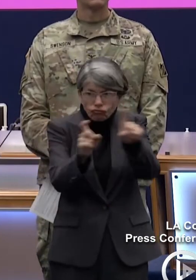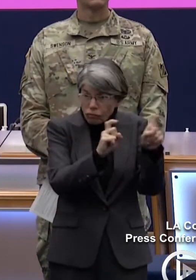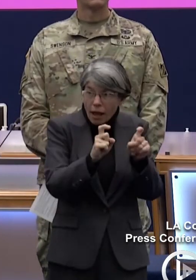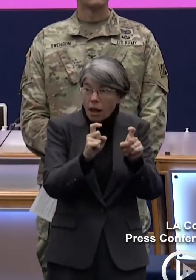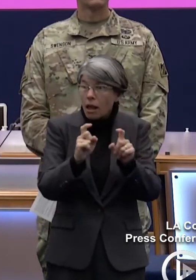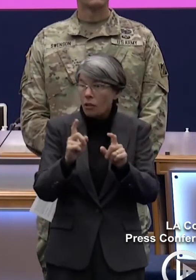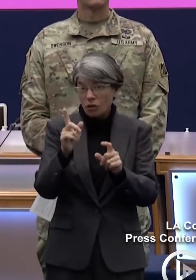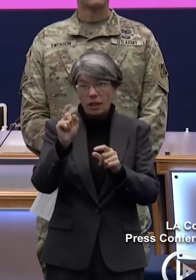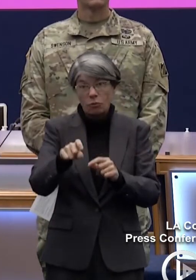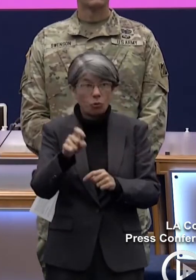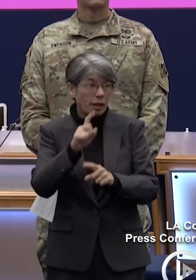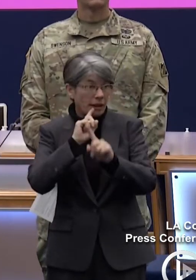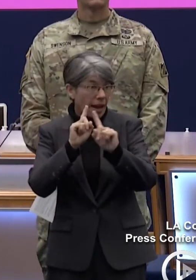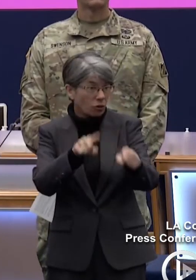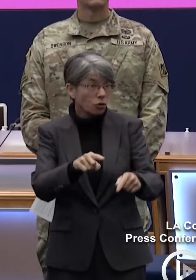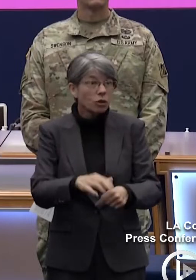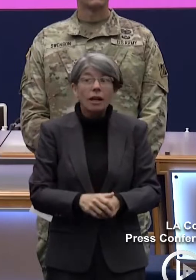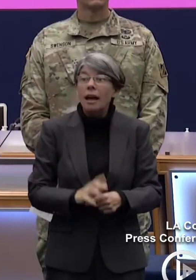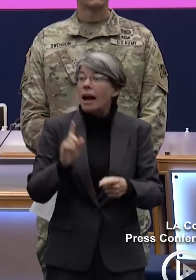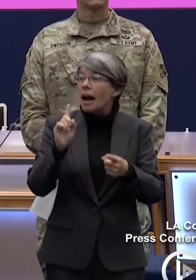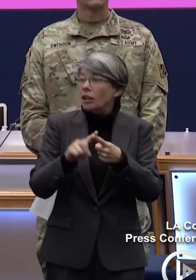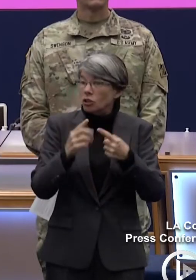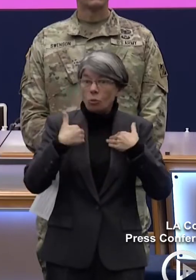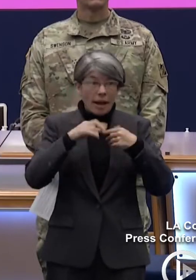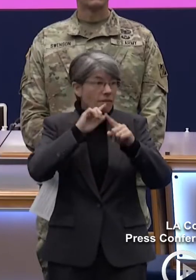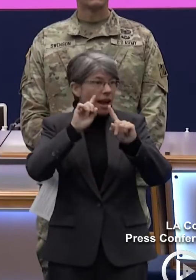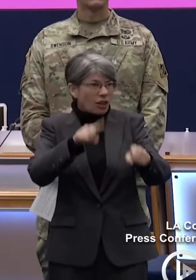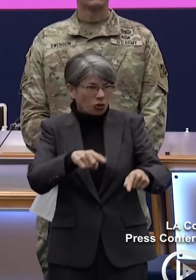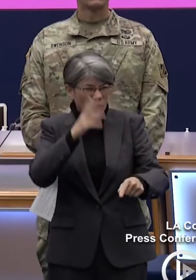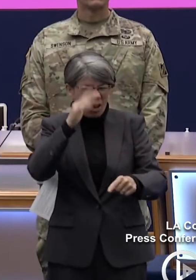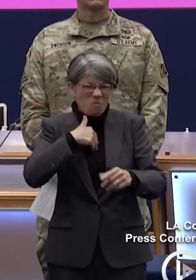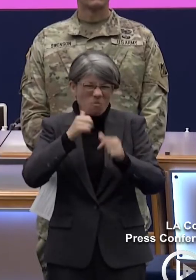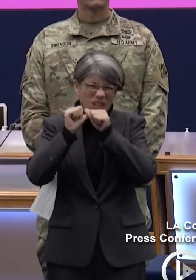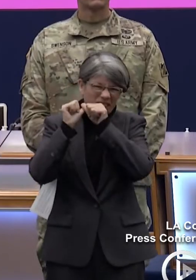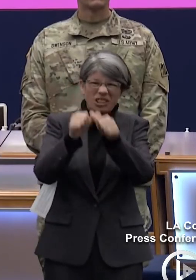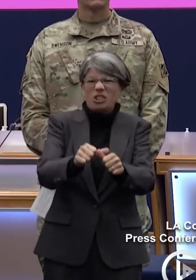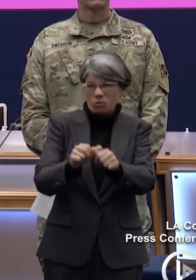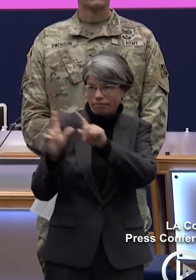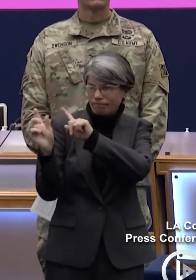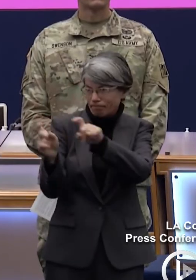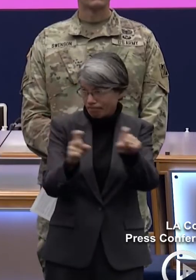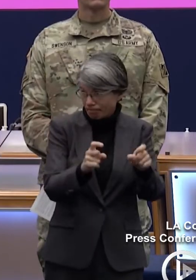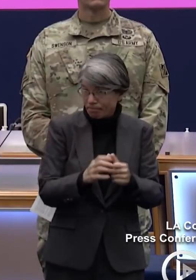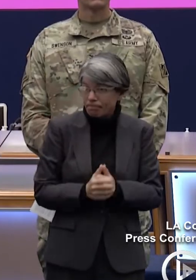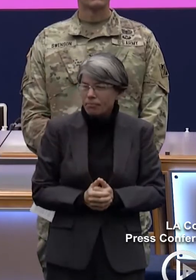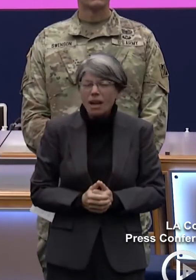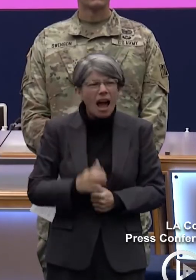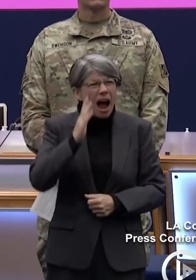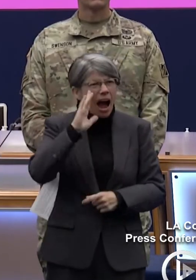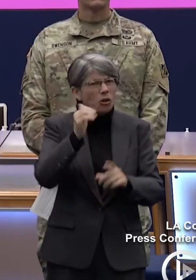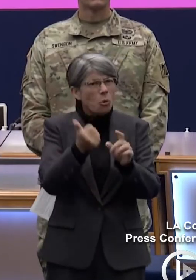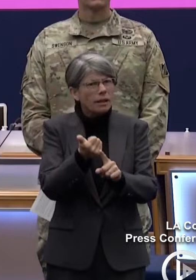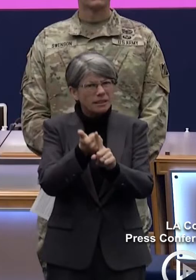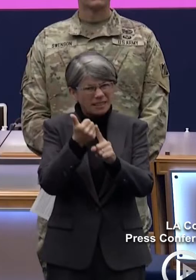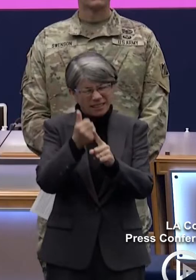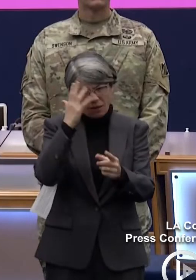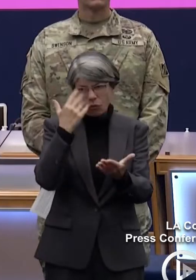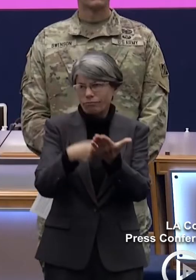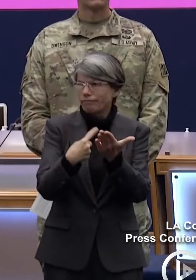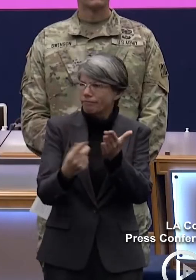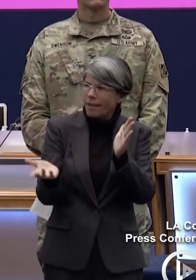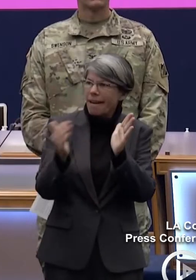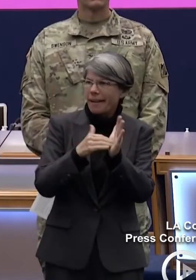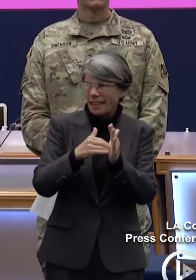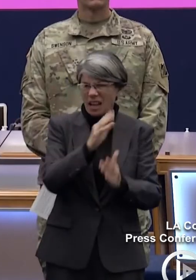the answers to, and until we have those answers, I will continue to ask the questions. I know that this matter is scheduled to be discussed